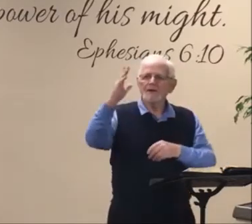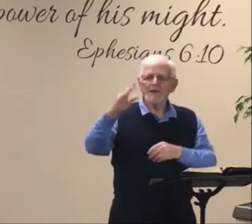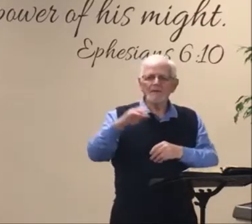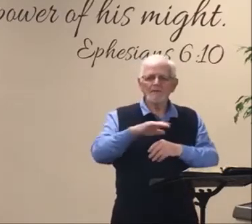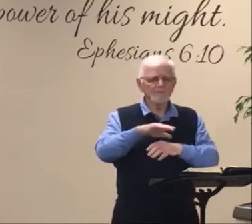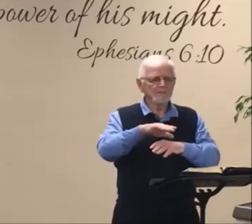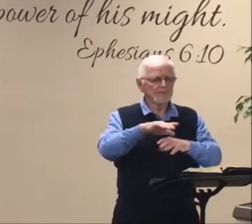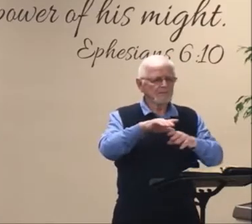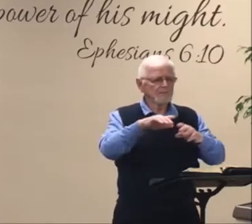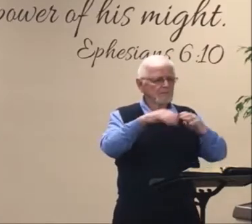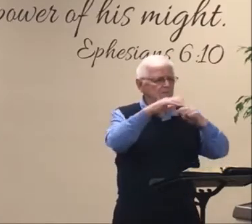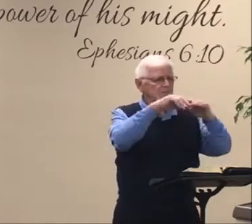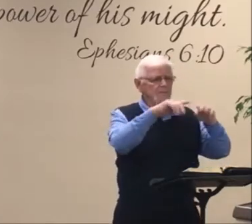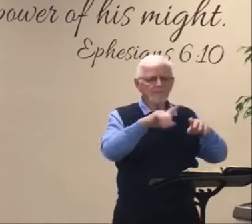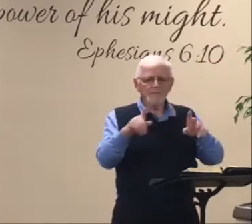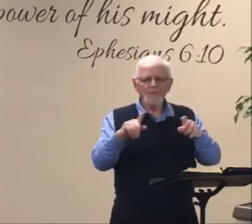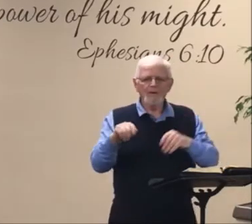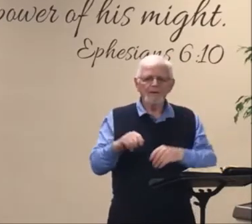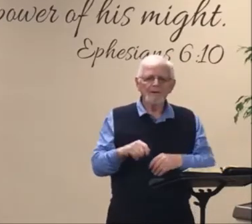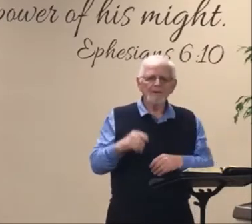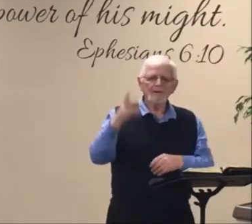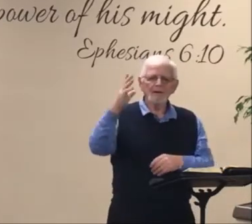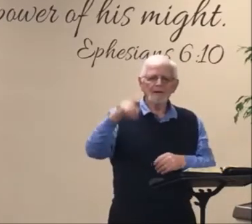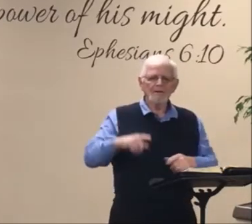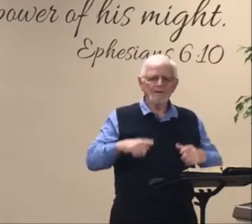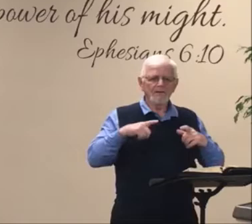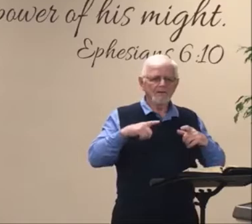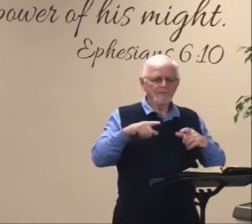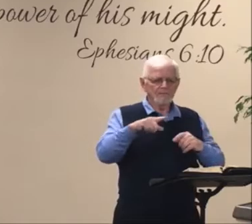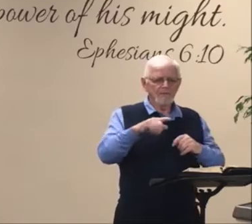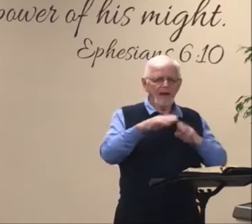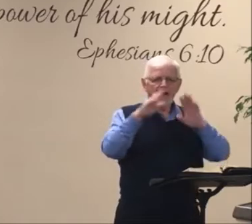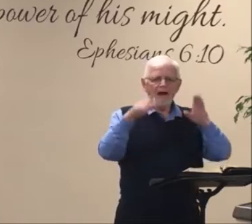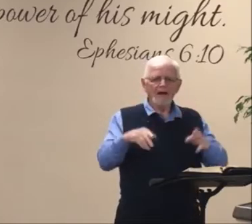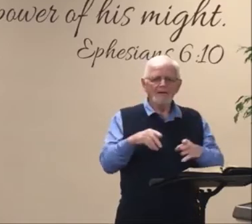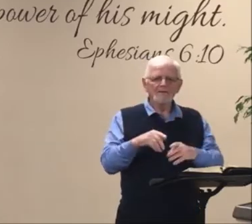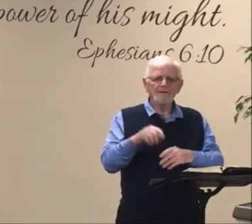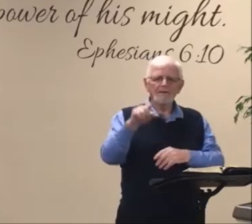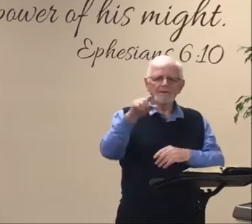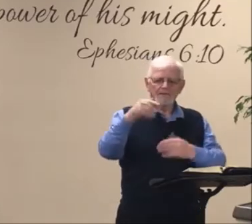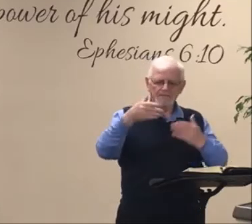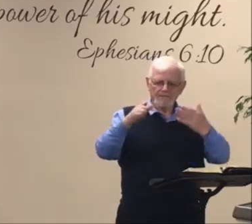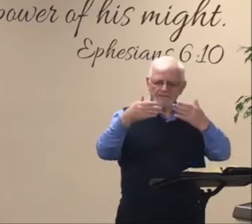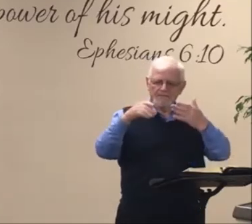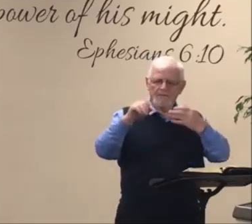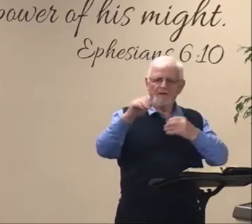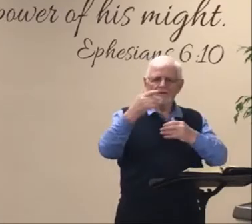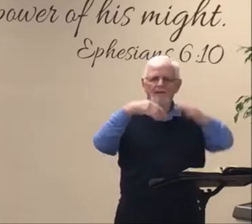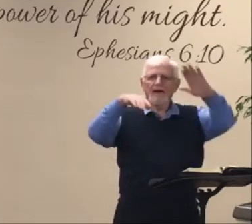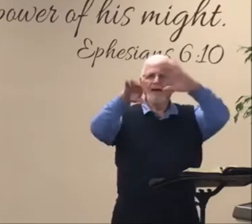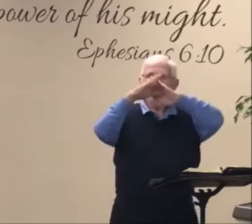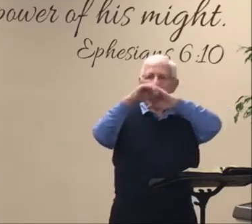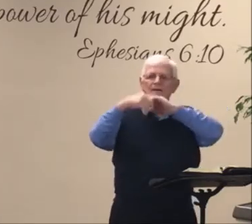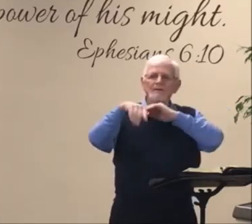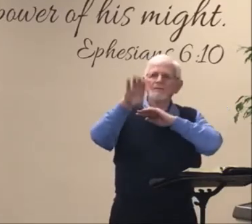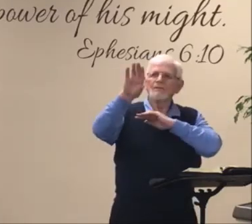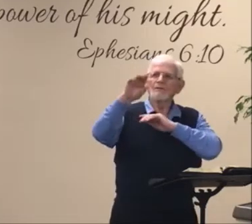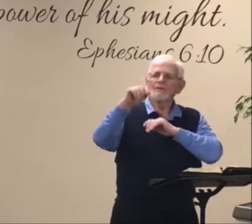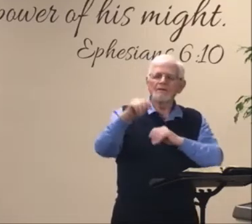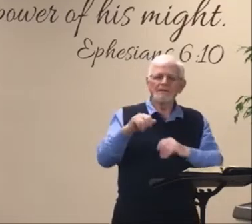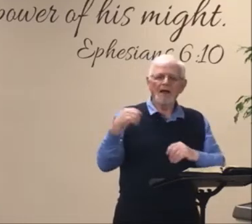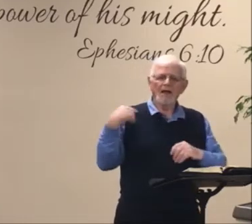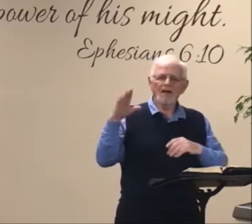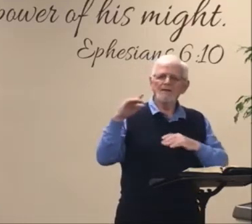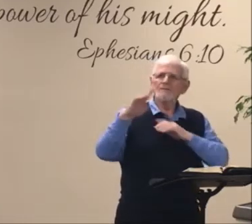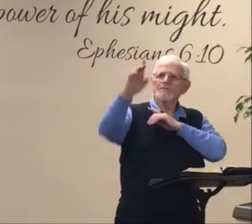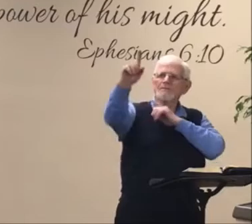there. This is where God dwells. It's His house. And this is the gate of heaven. Here's an access to heaven. That's why angels are moving about here. And I